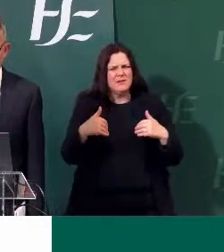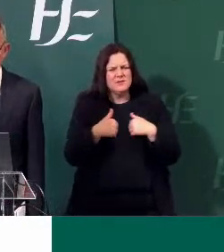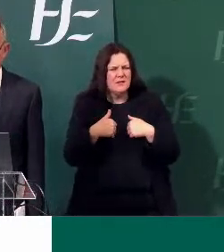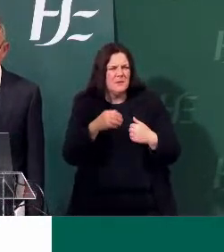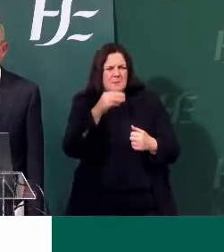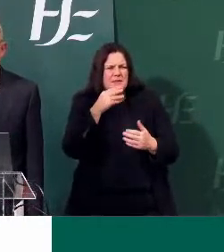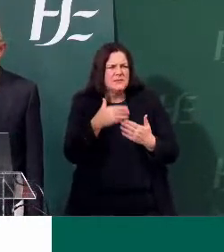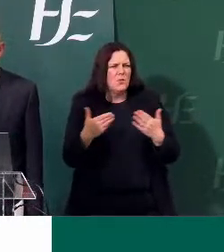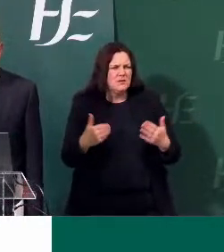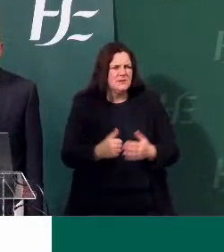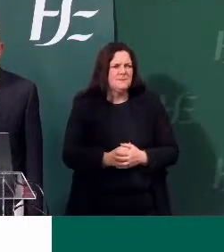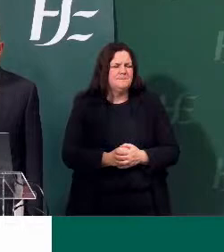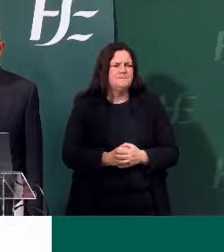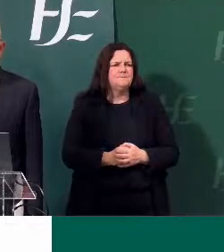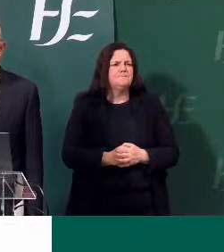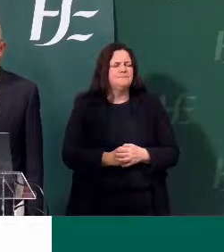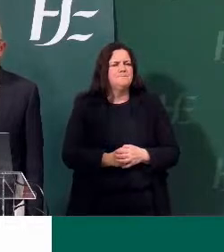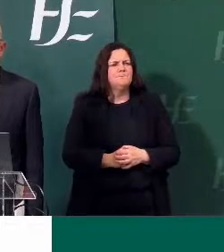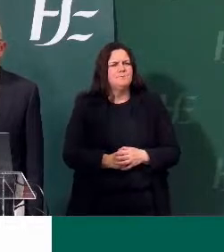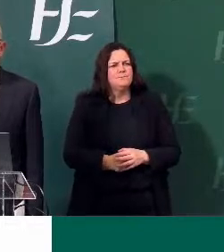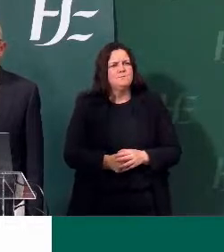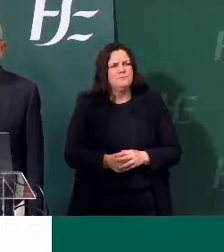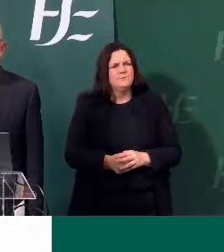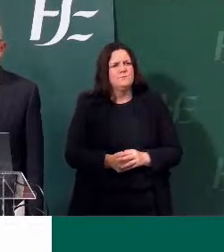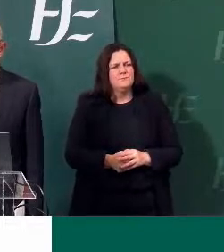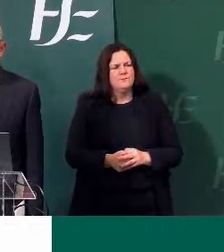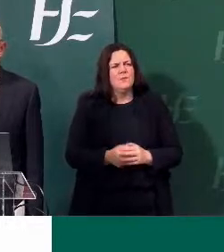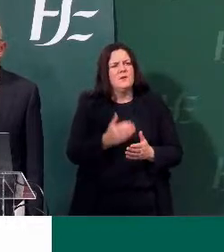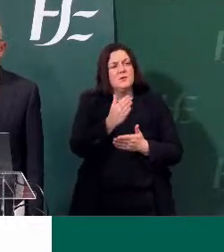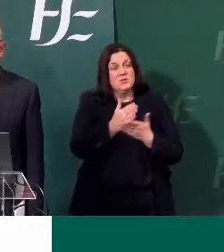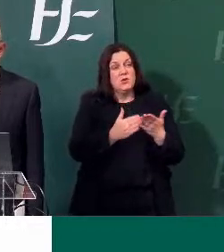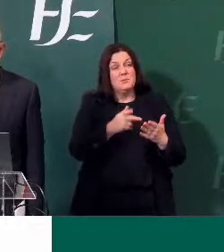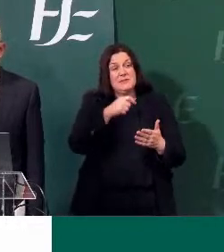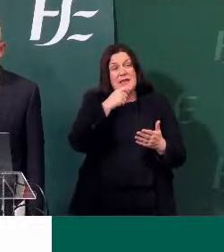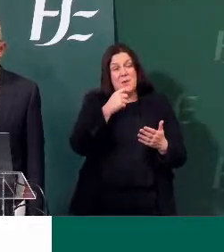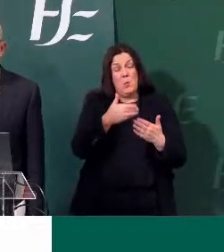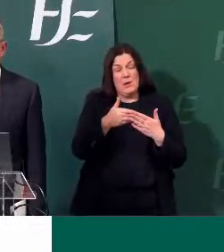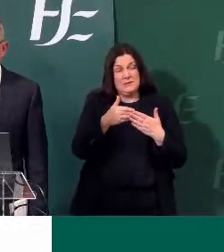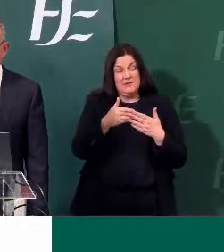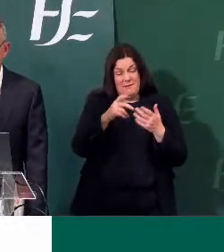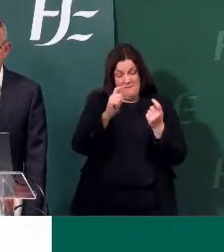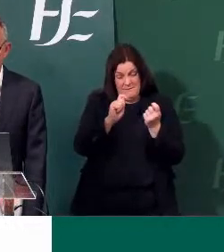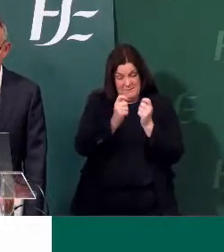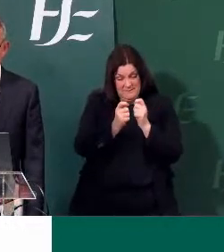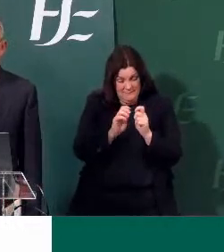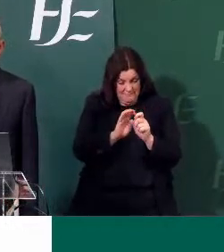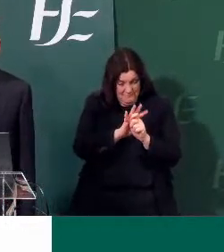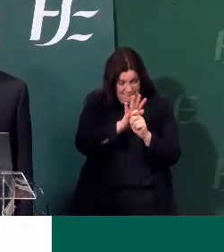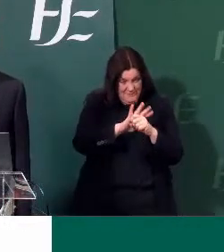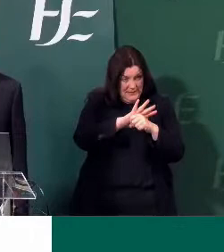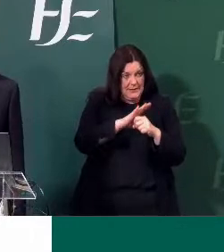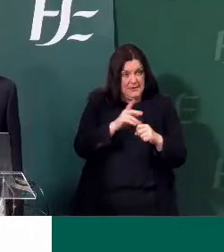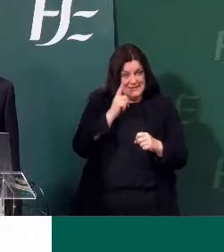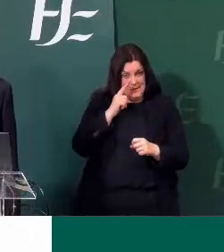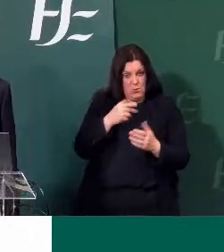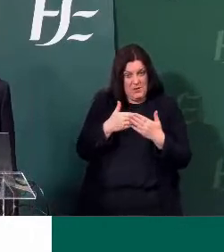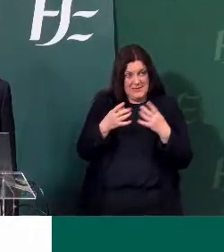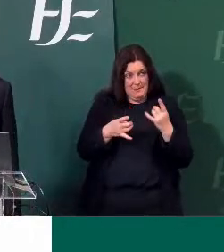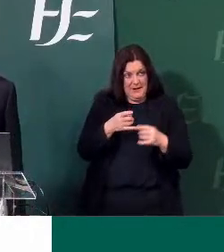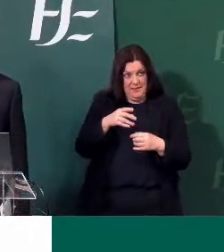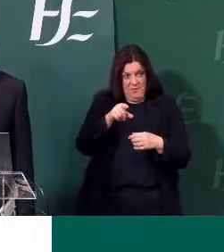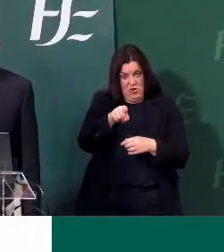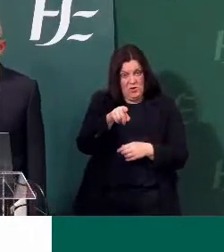and the transmissibility. Some suggestions based on the mutations in that spike protein and the behaviour in South Africa suggesting it's